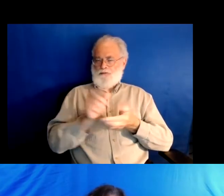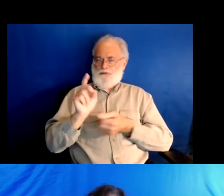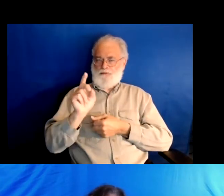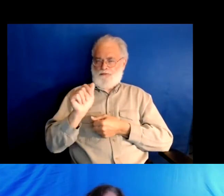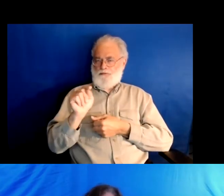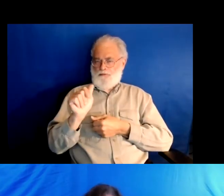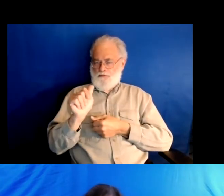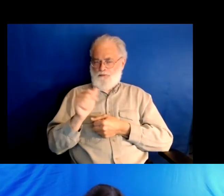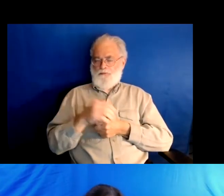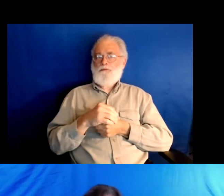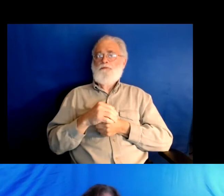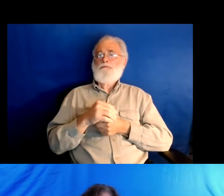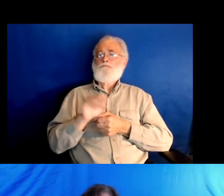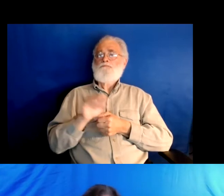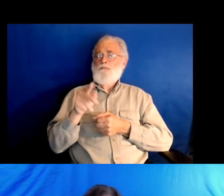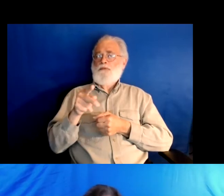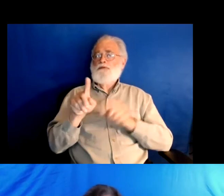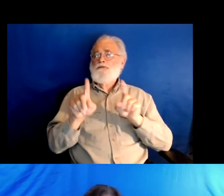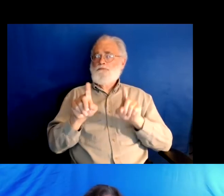And again, we will collect the data